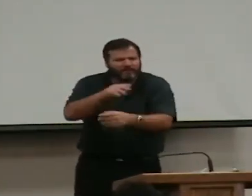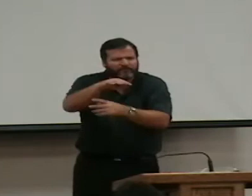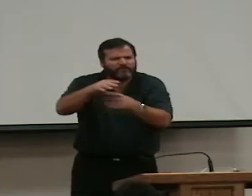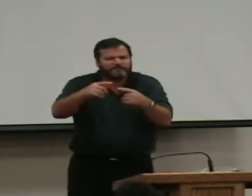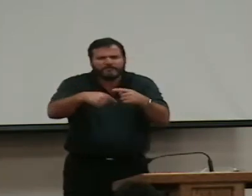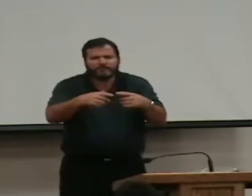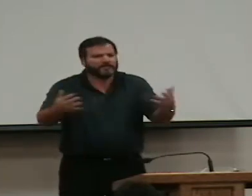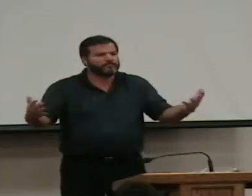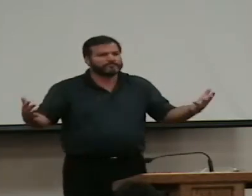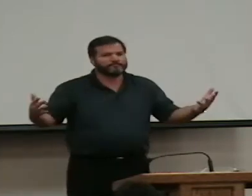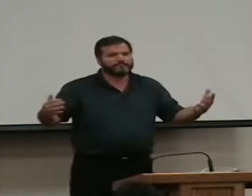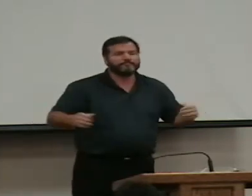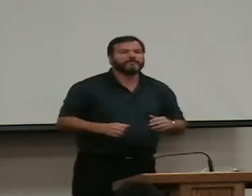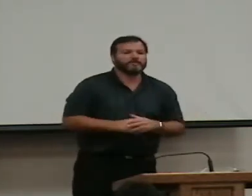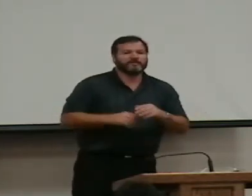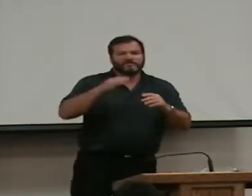What's Psalm 44 talking about?